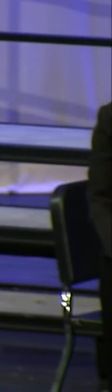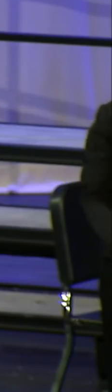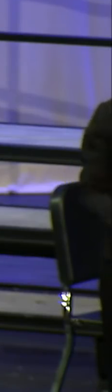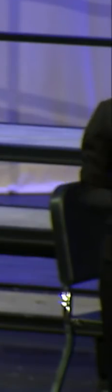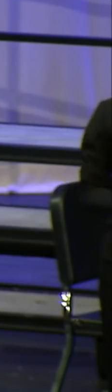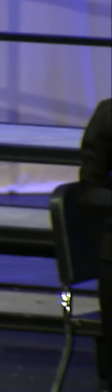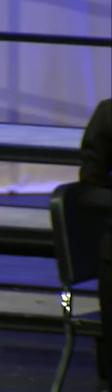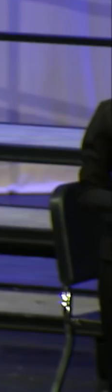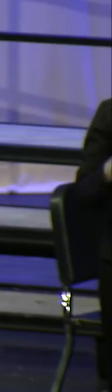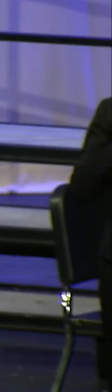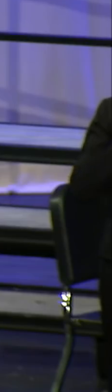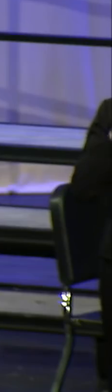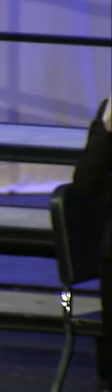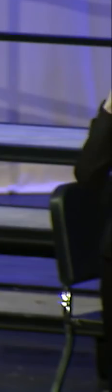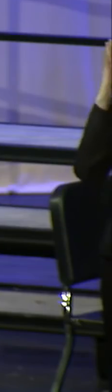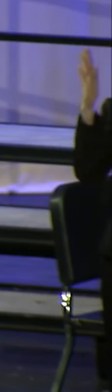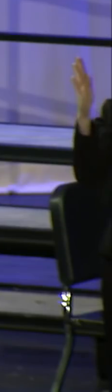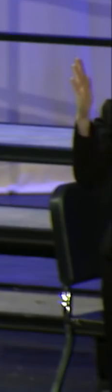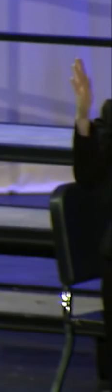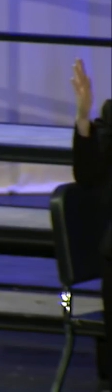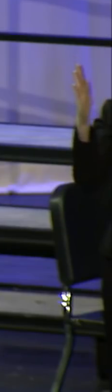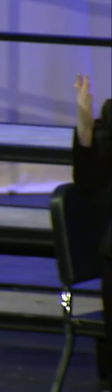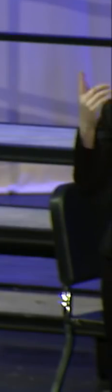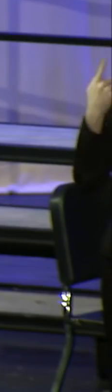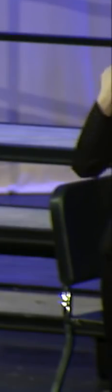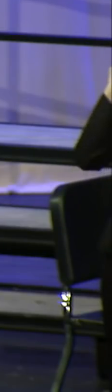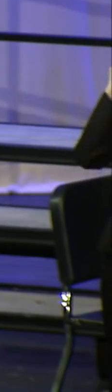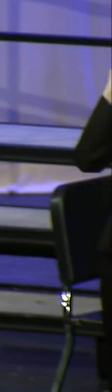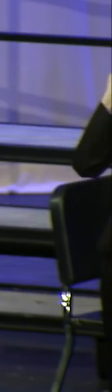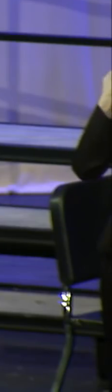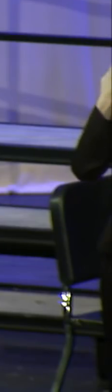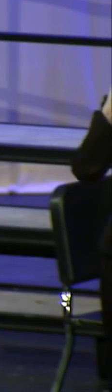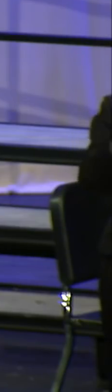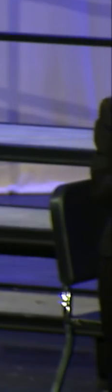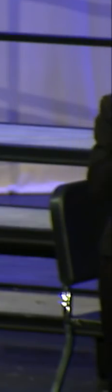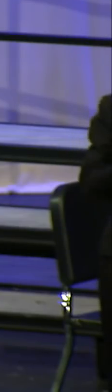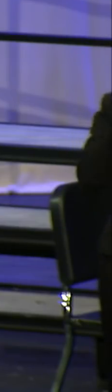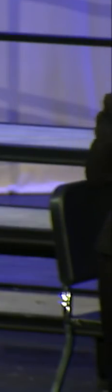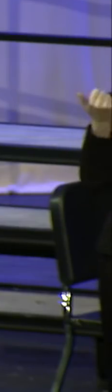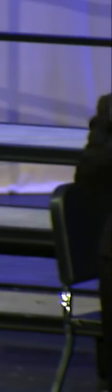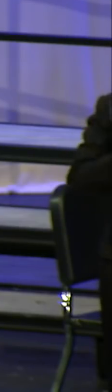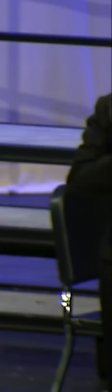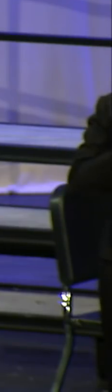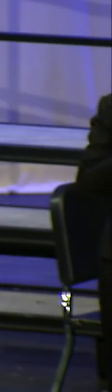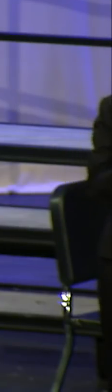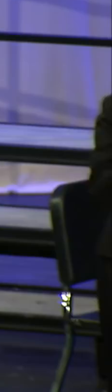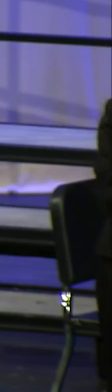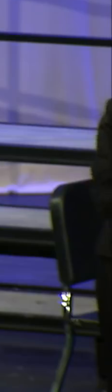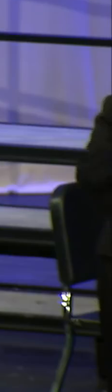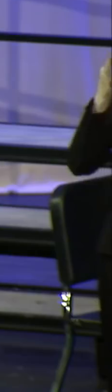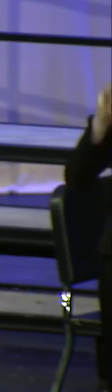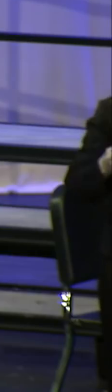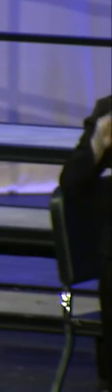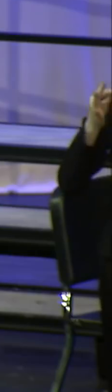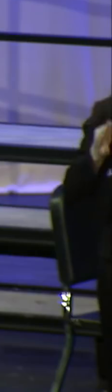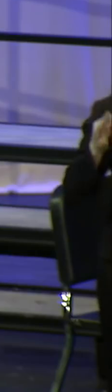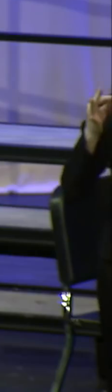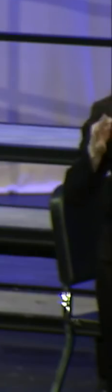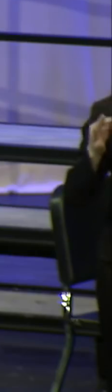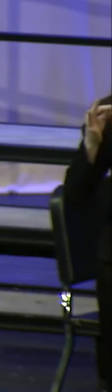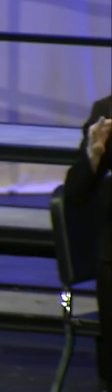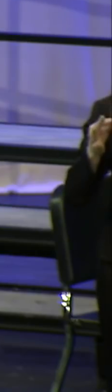will, and that I will, to the best of my skill and judgment, to the best of my skill and judgment, diligently and